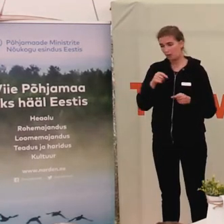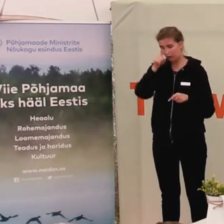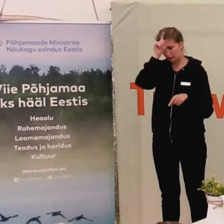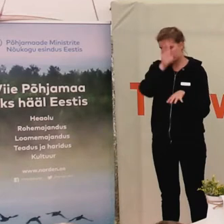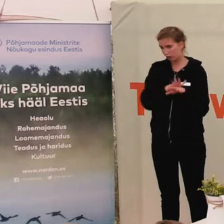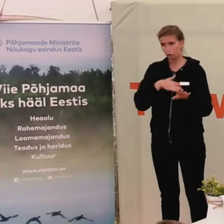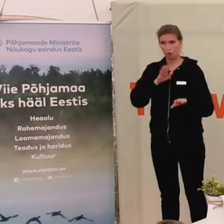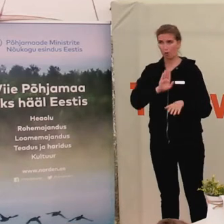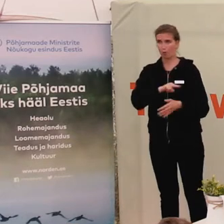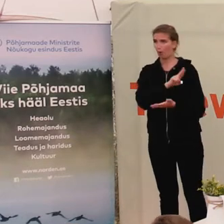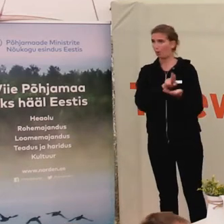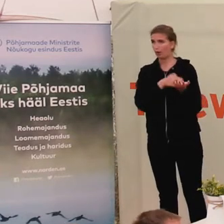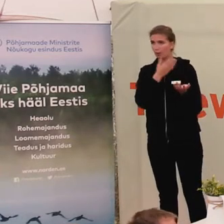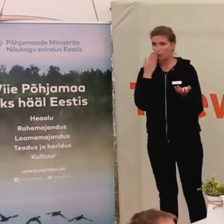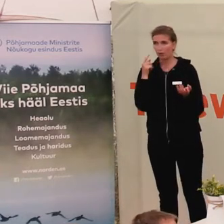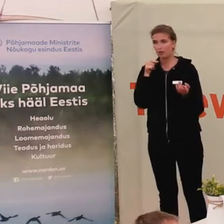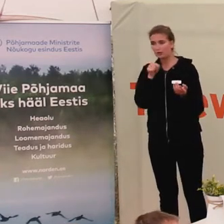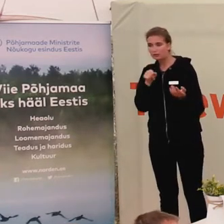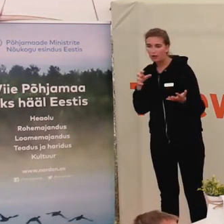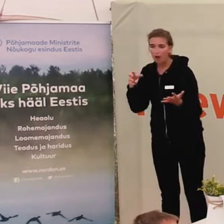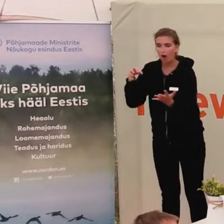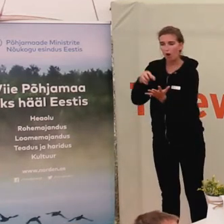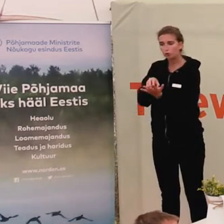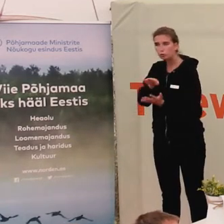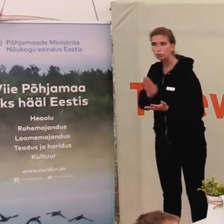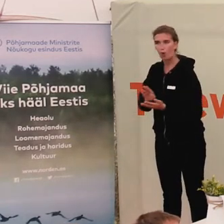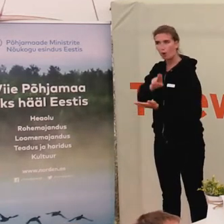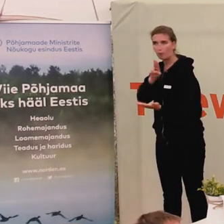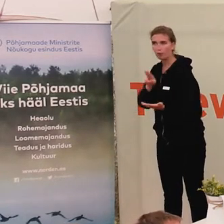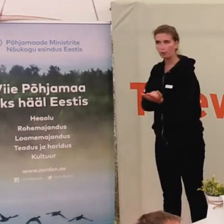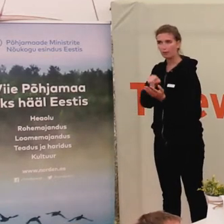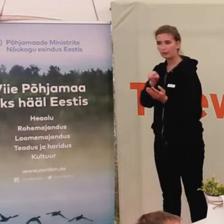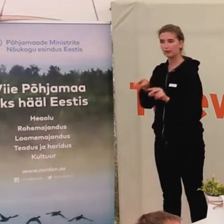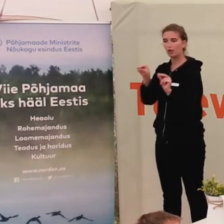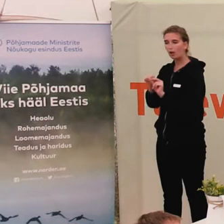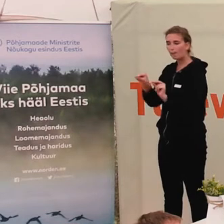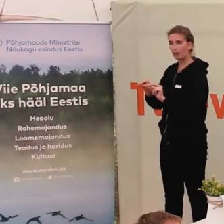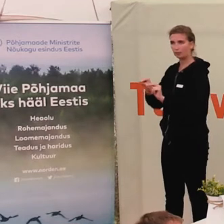problem. It's those institutions who teach this kind of